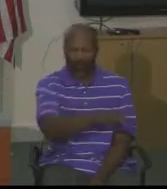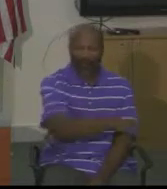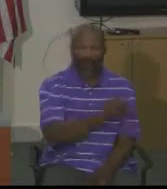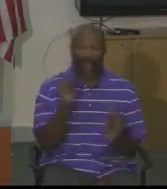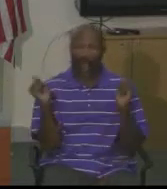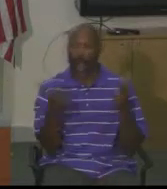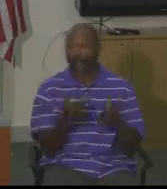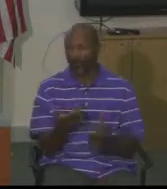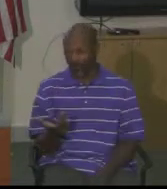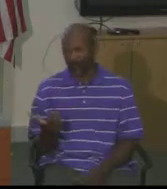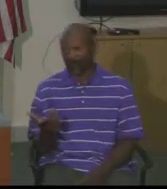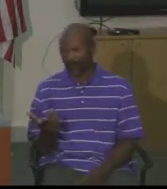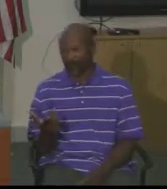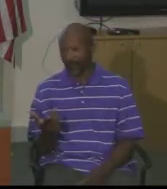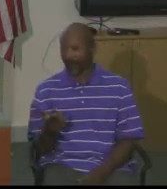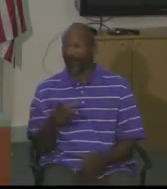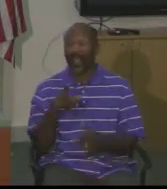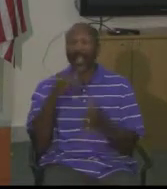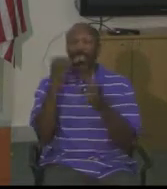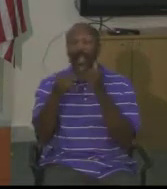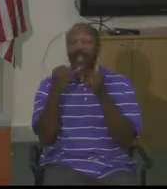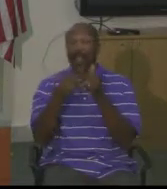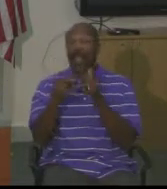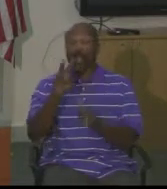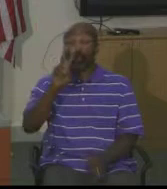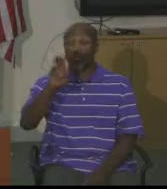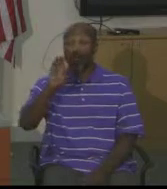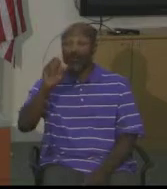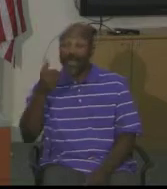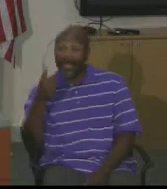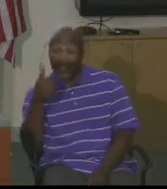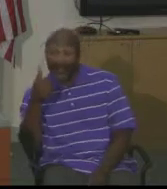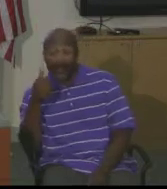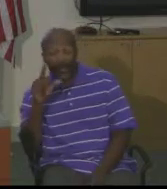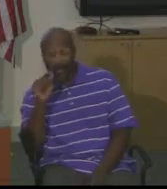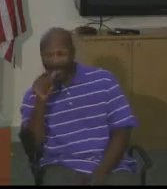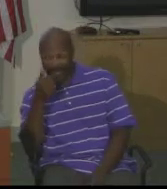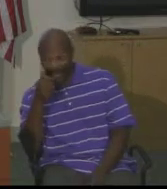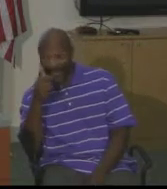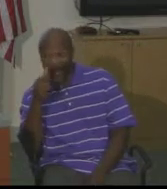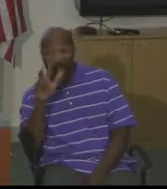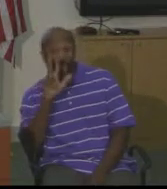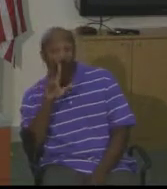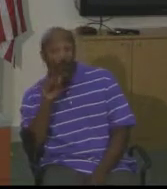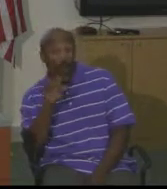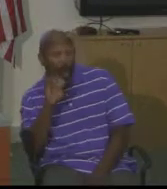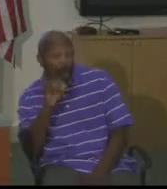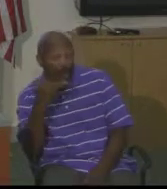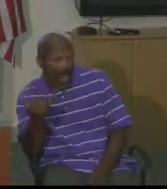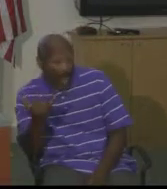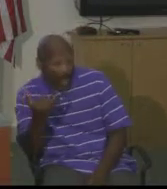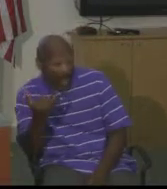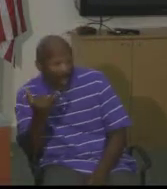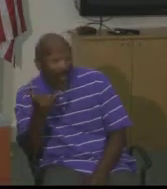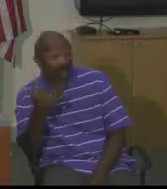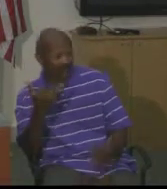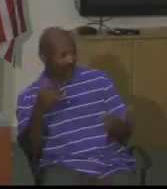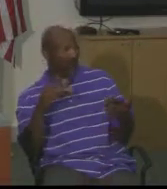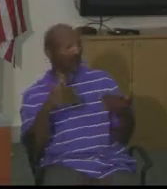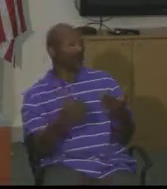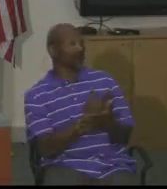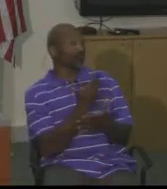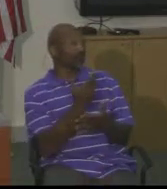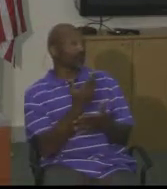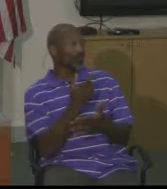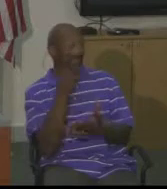data. And then lastly, in 2010, the 3.0 standard has come out. You would